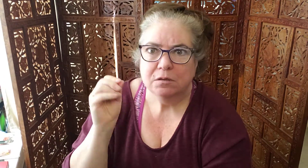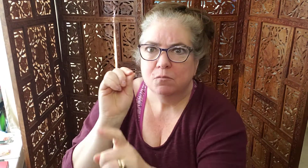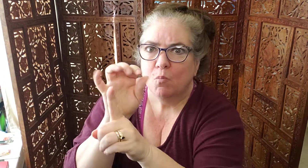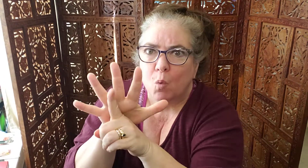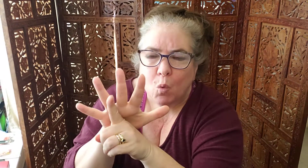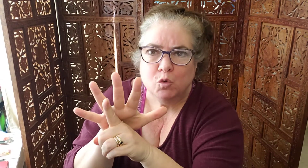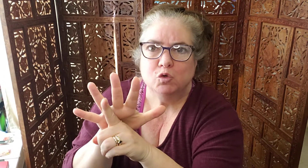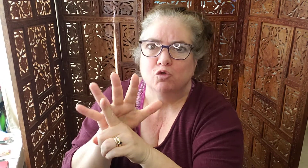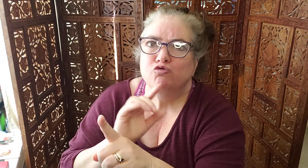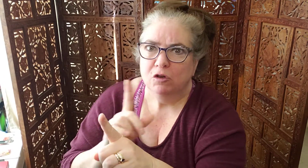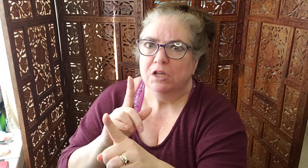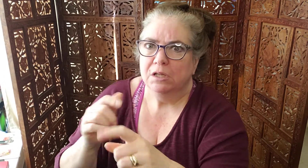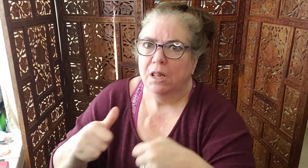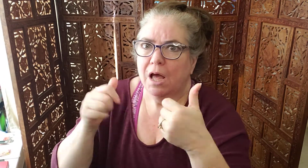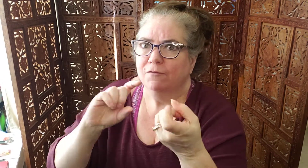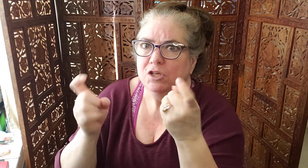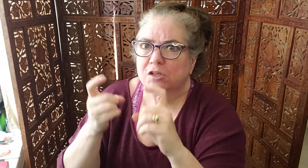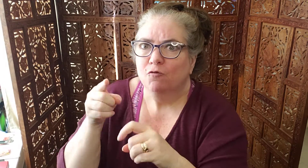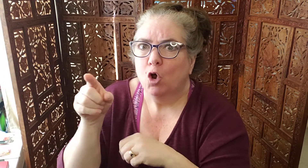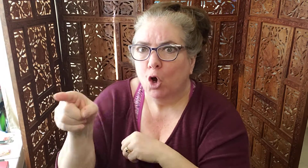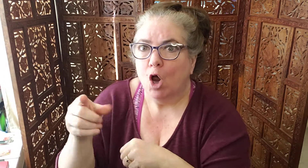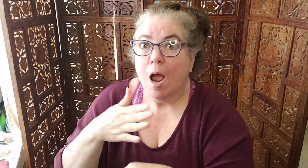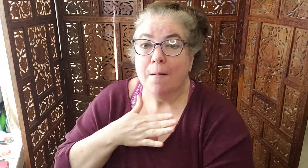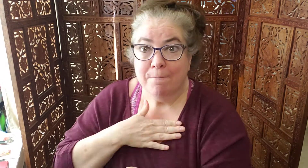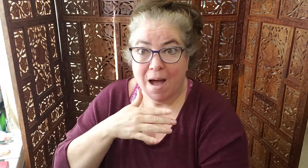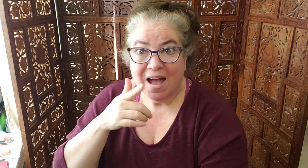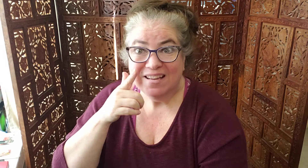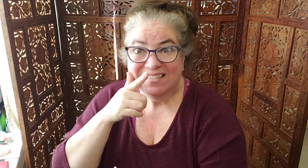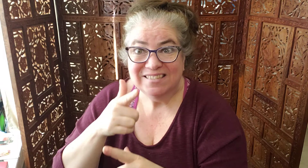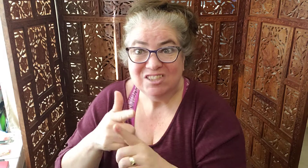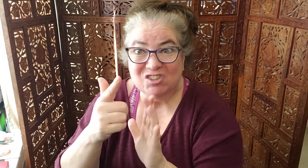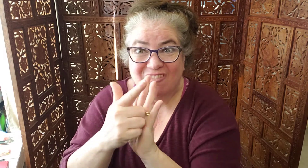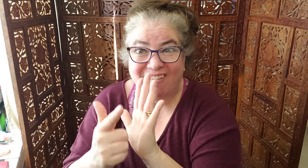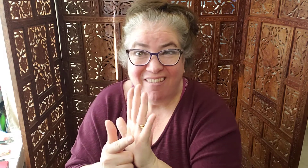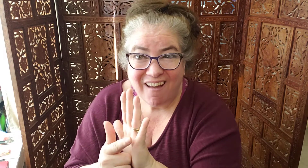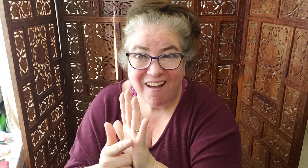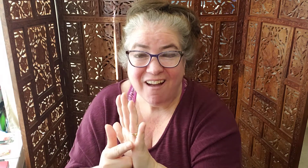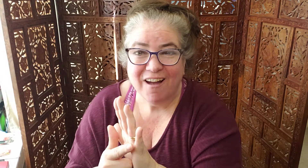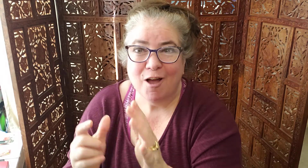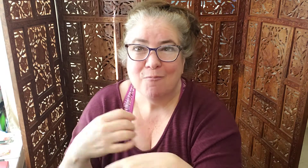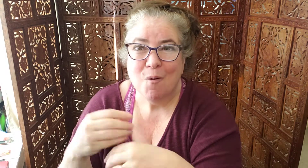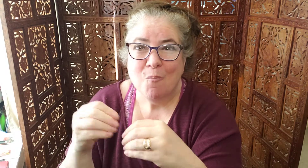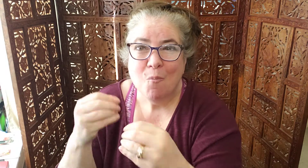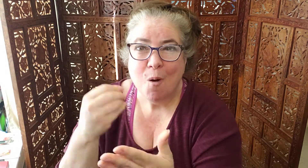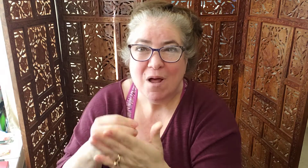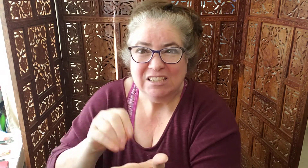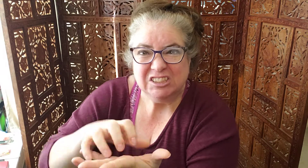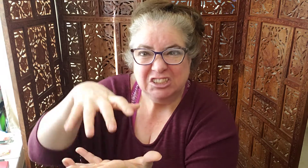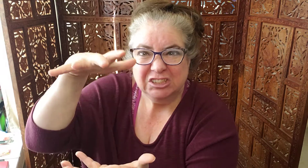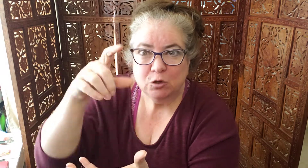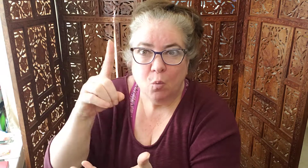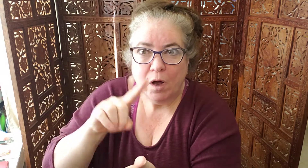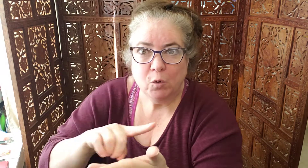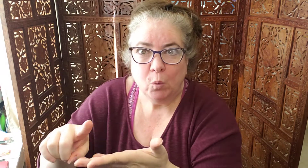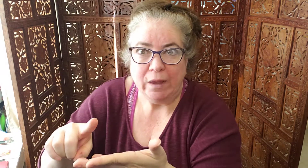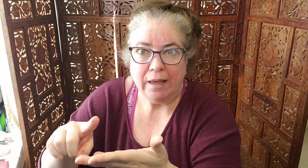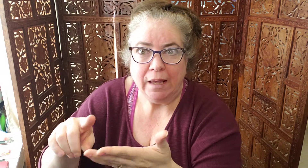My sister-in-law was making more in 1 week as a Rockette than her father did in a month working